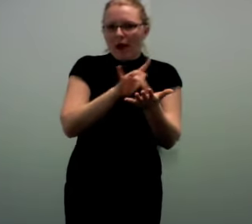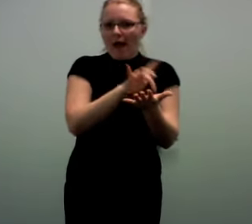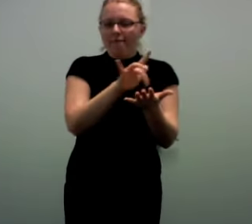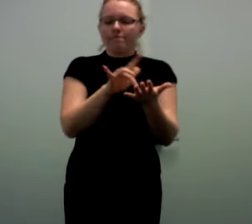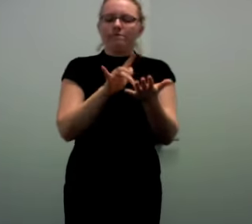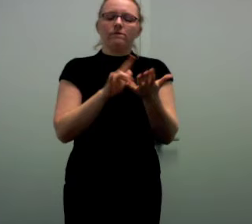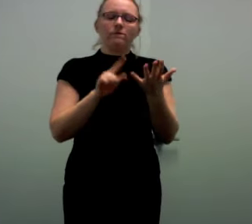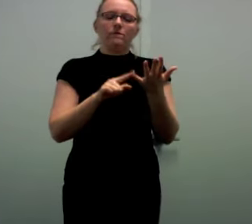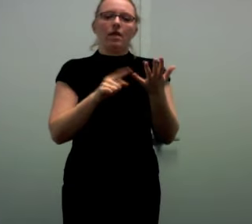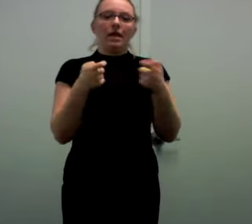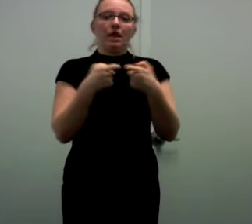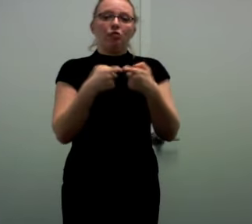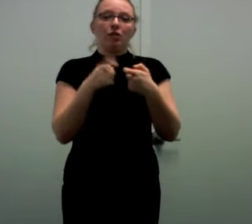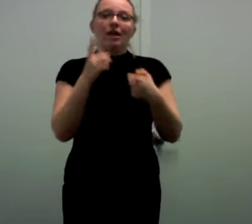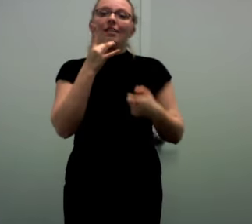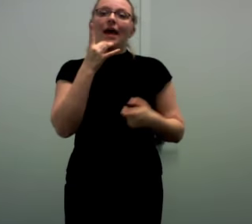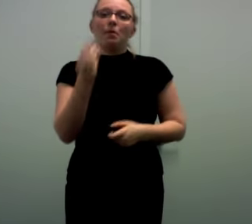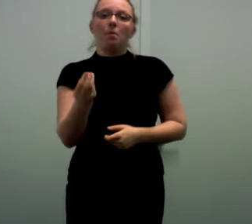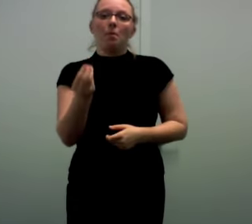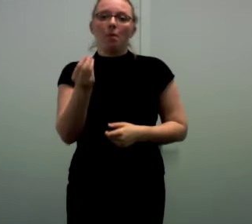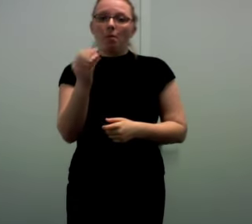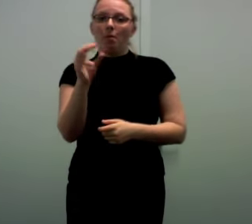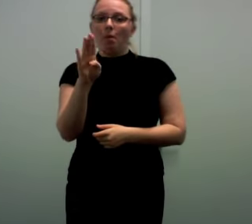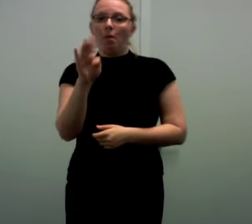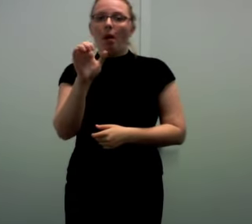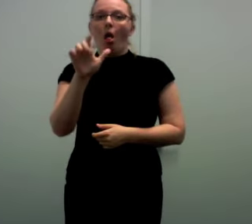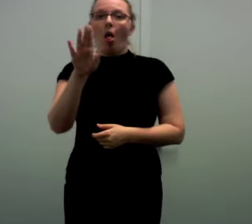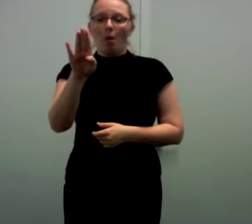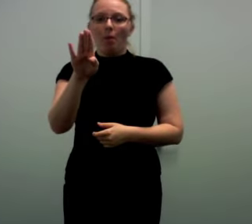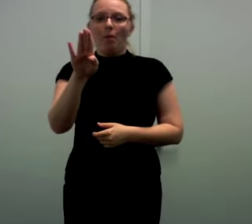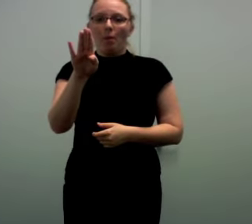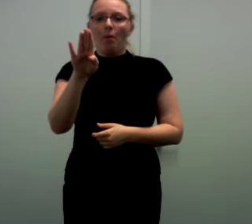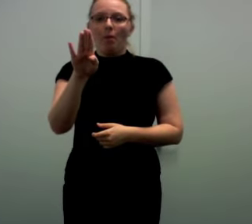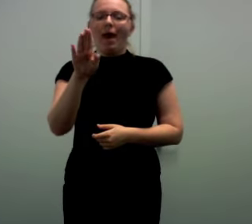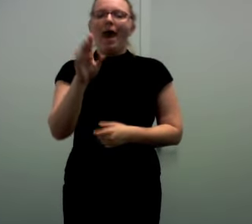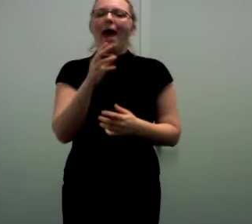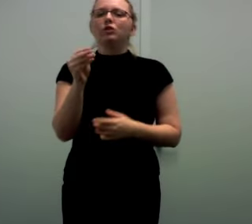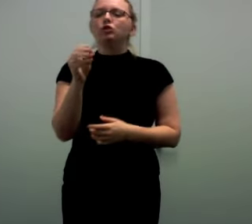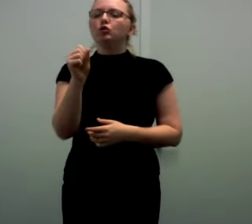water and sewage for cities, public transportation,